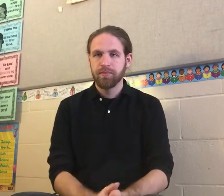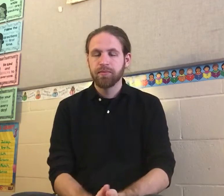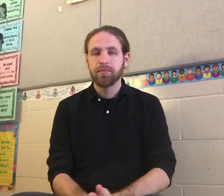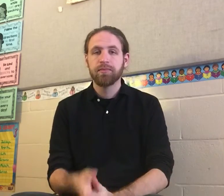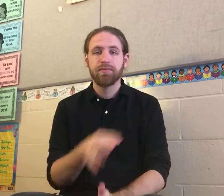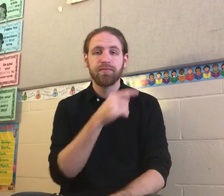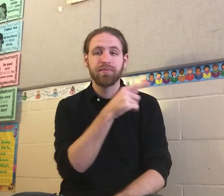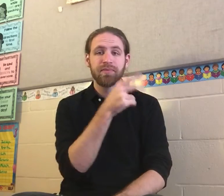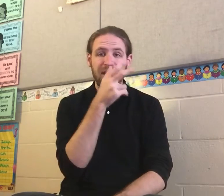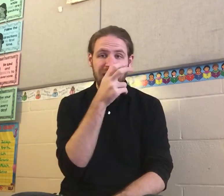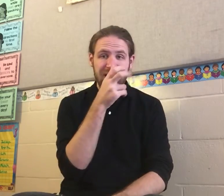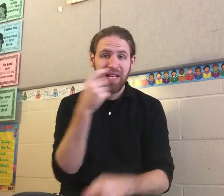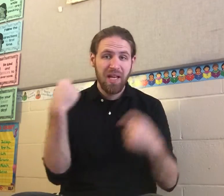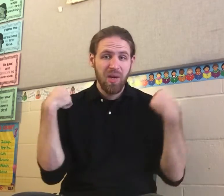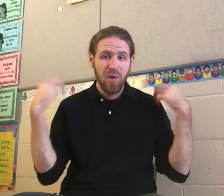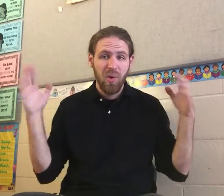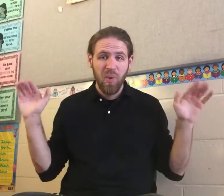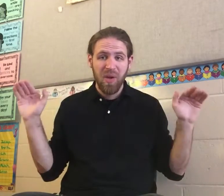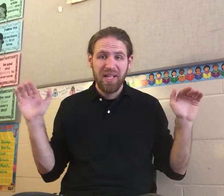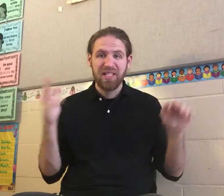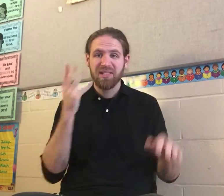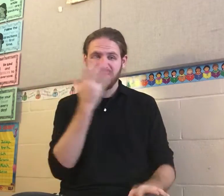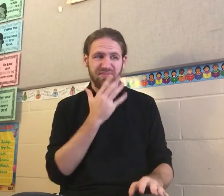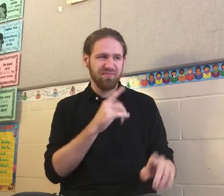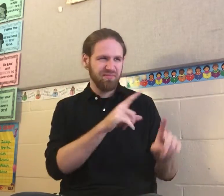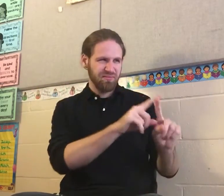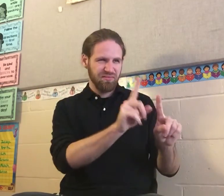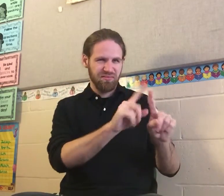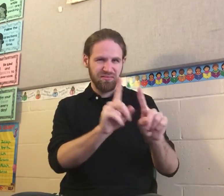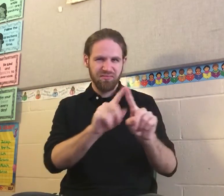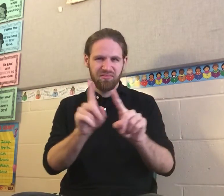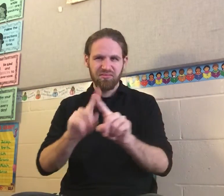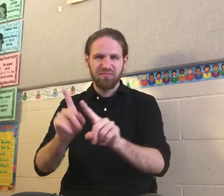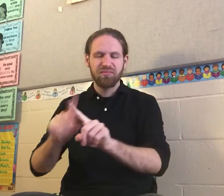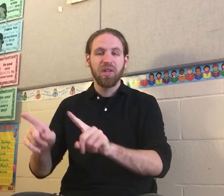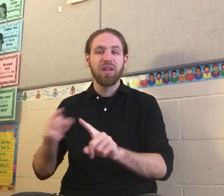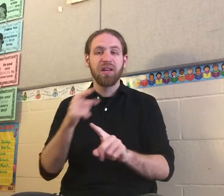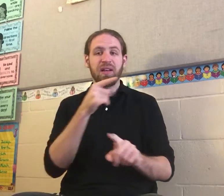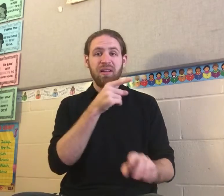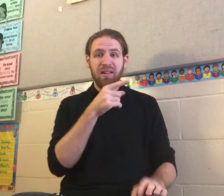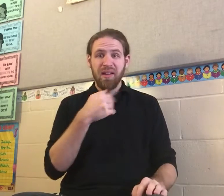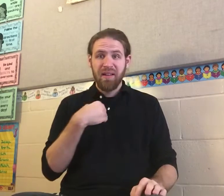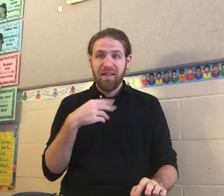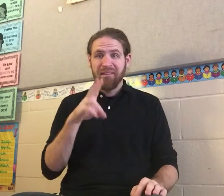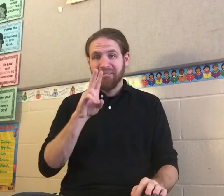Insect wings may look very different from one another, but a network of veins supports each wing.